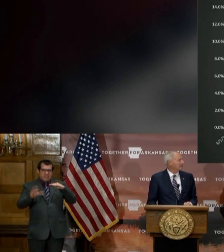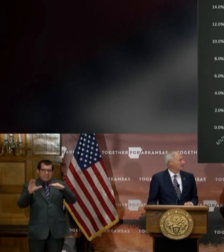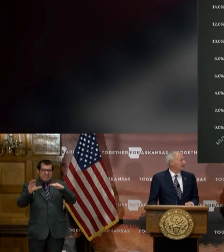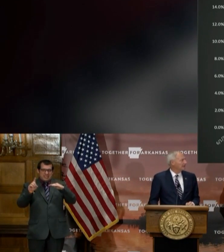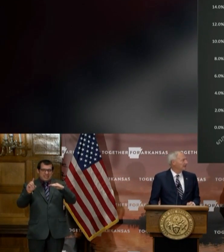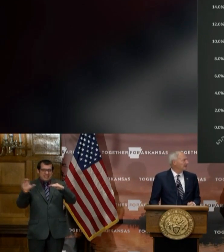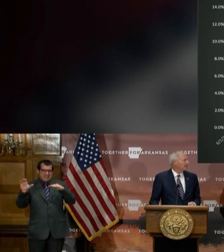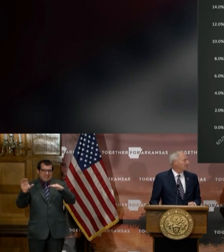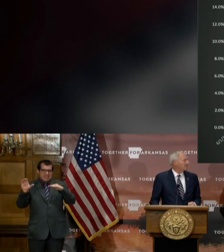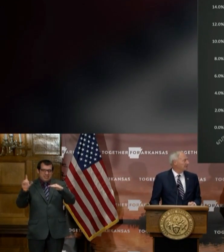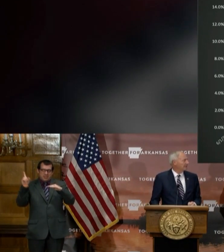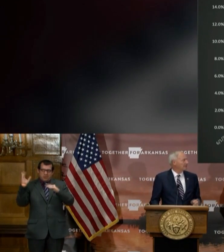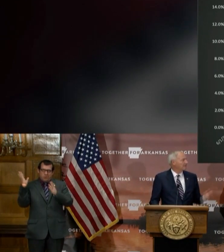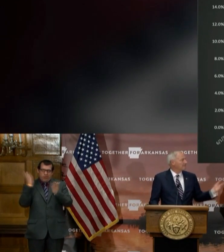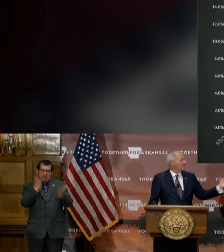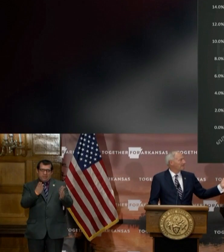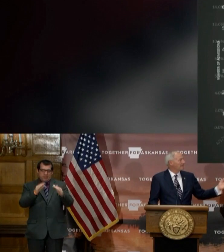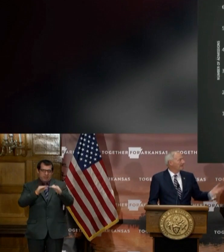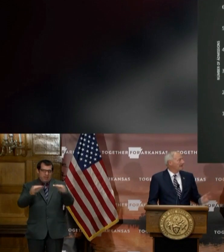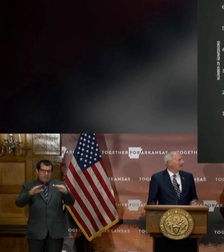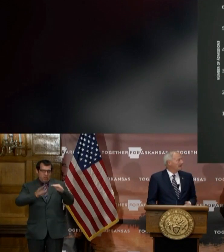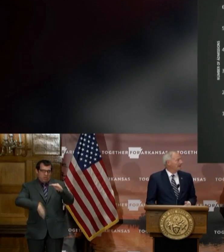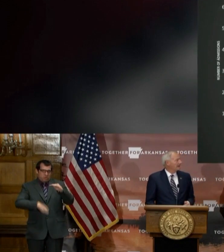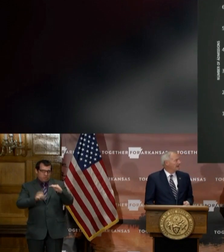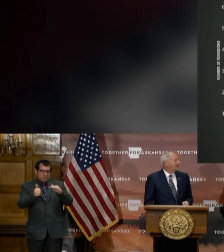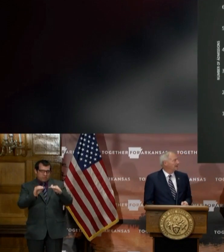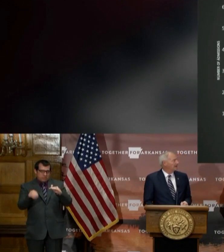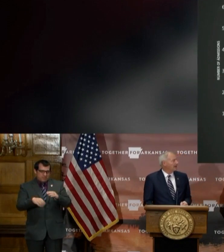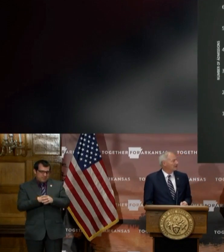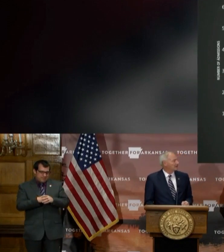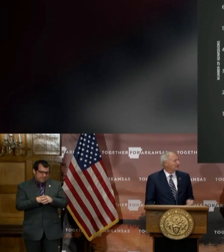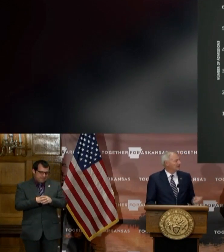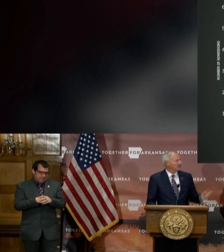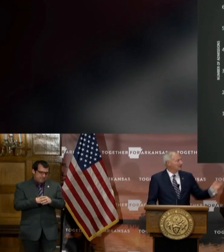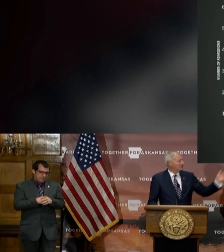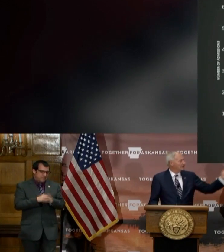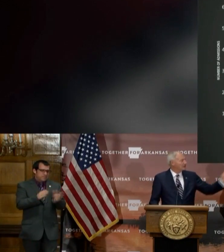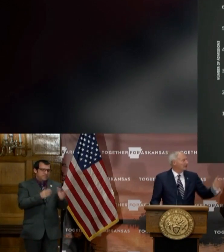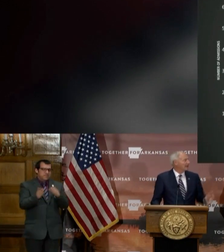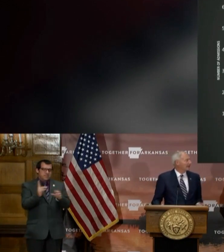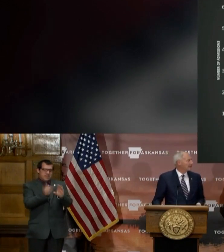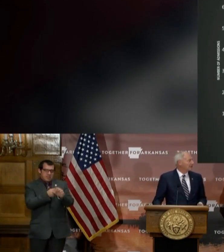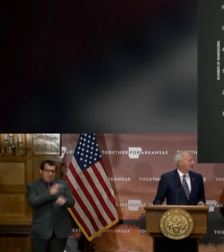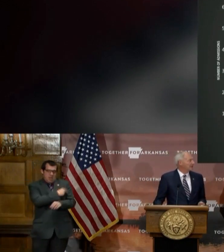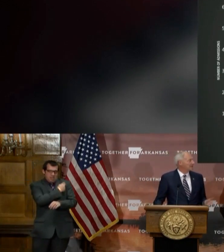recommended level. And